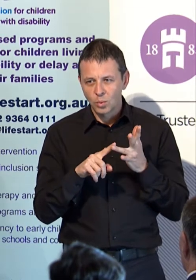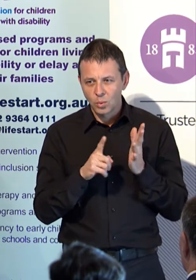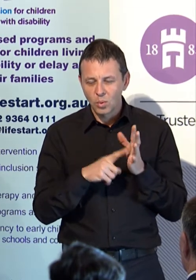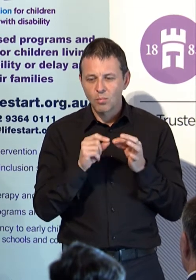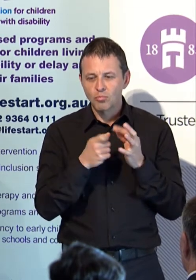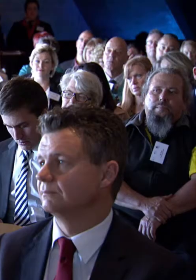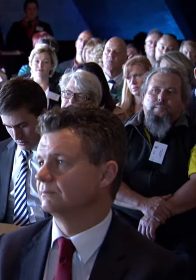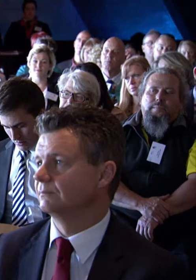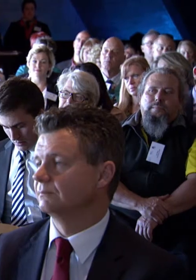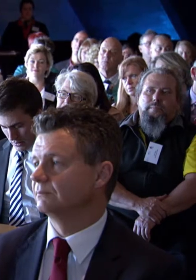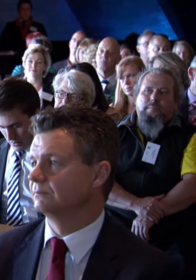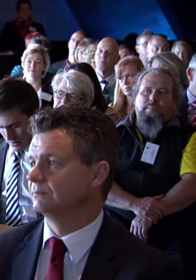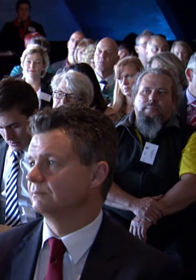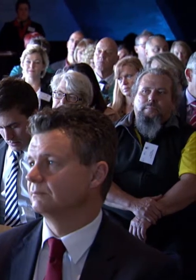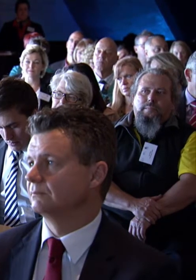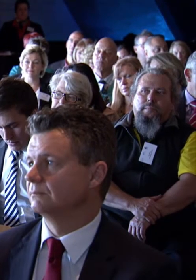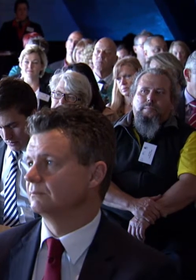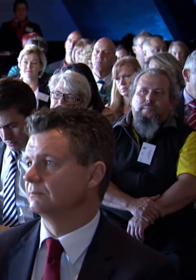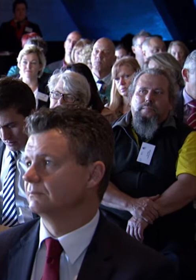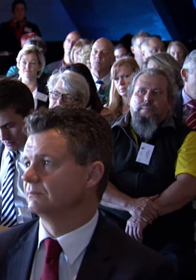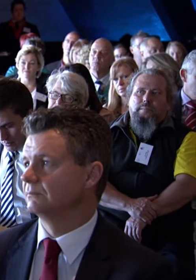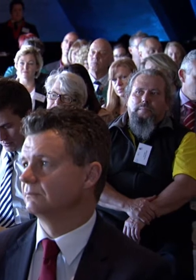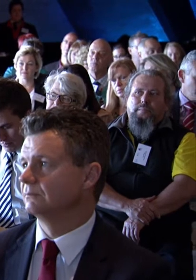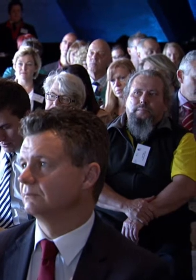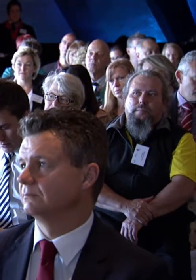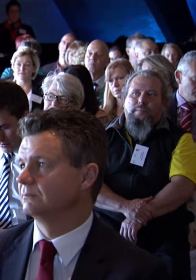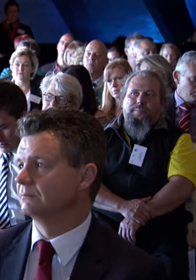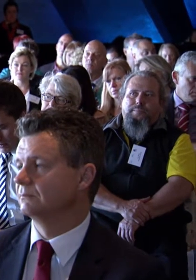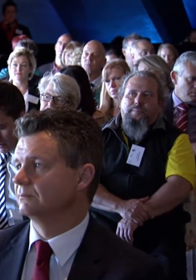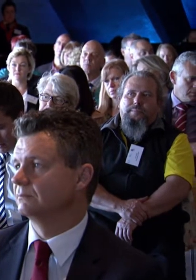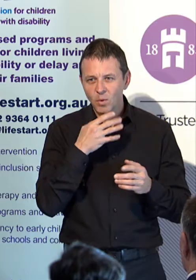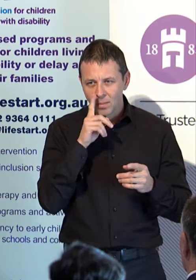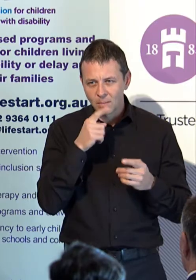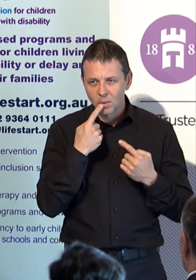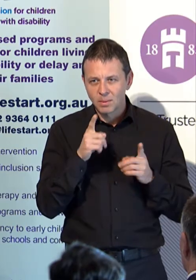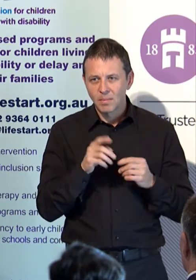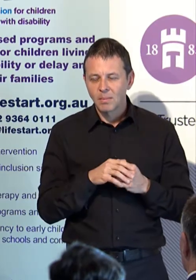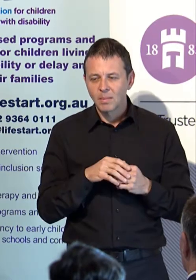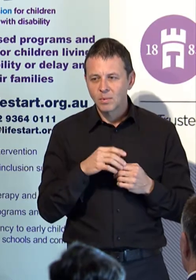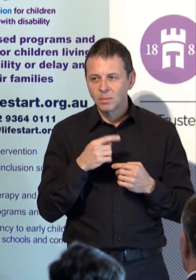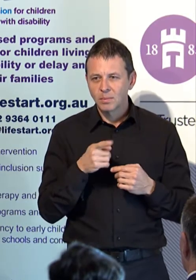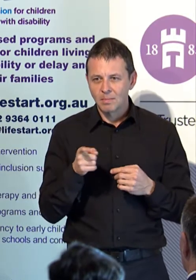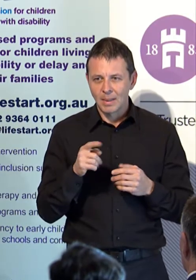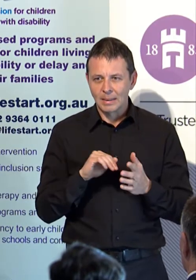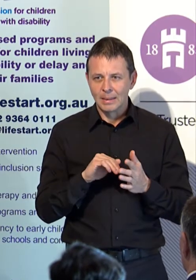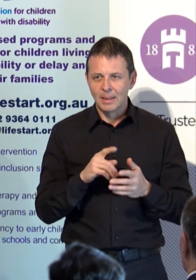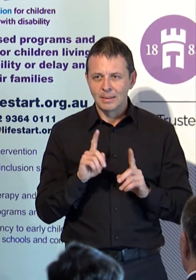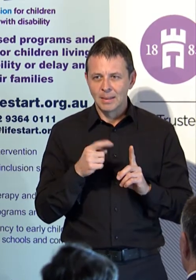name a few. Today we're honoured to have Malcolm